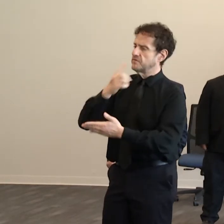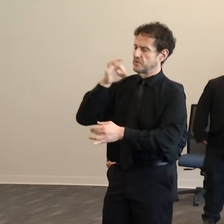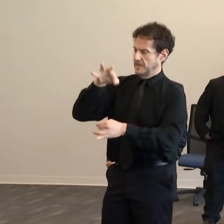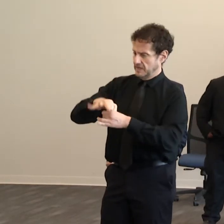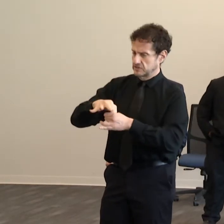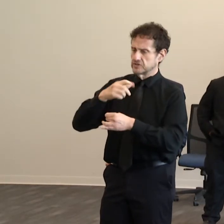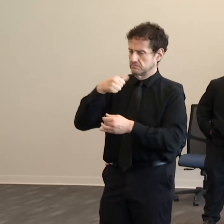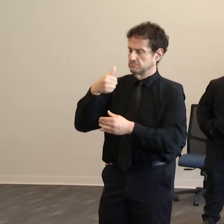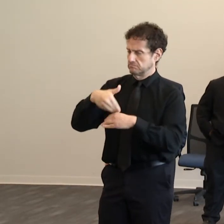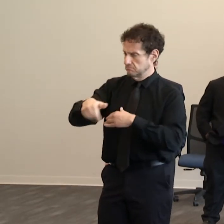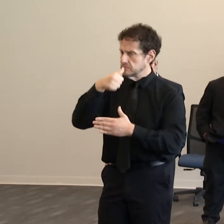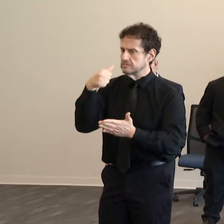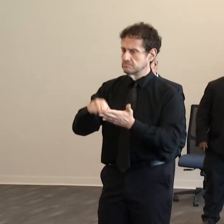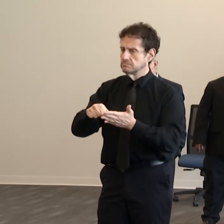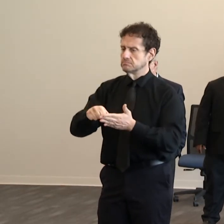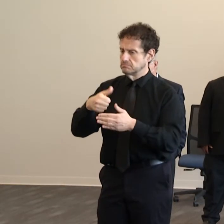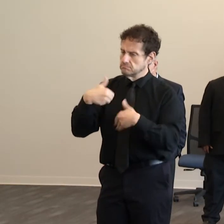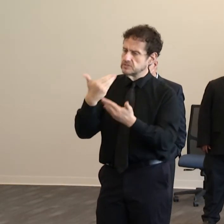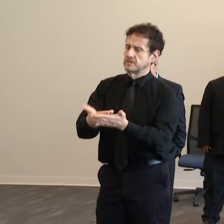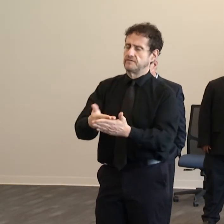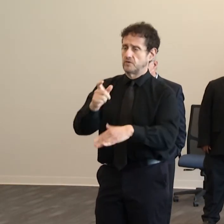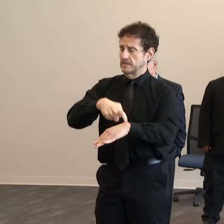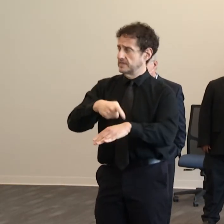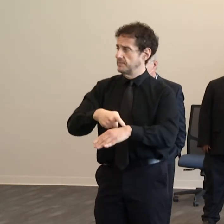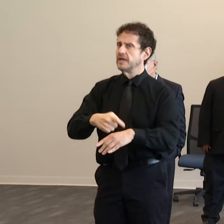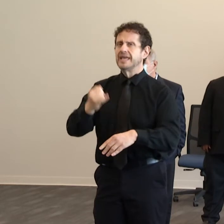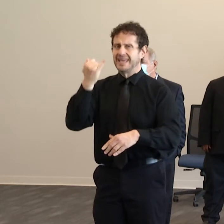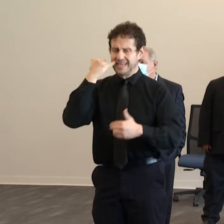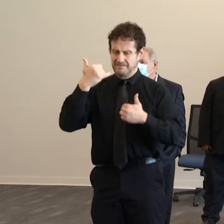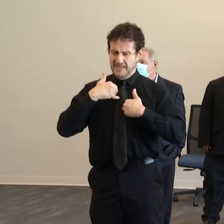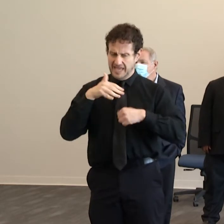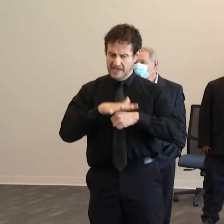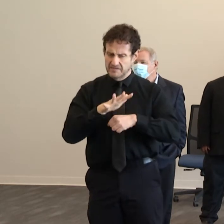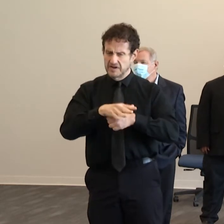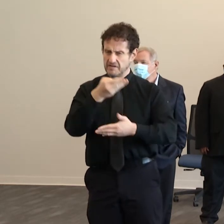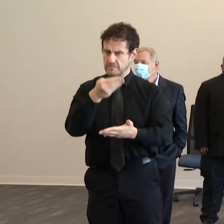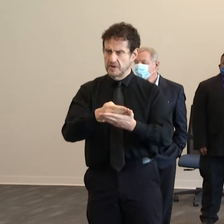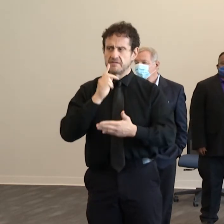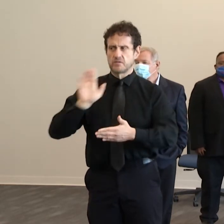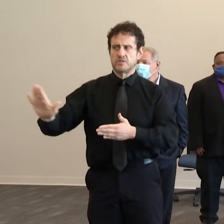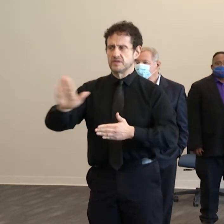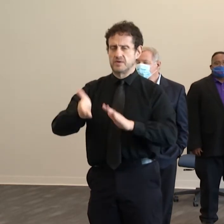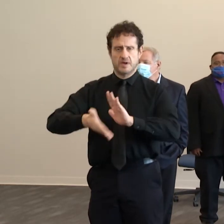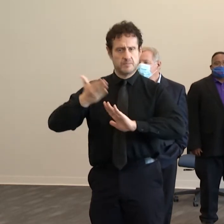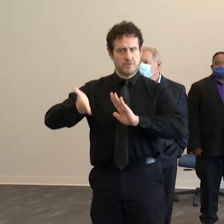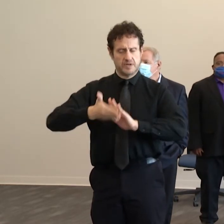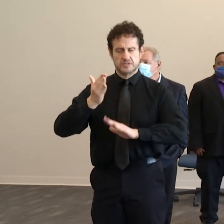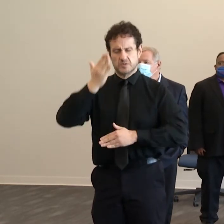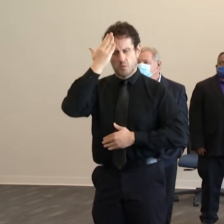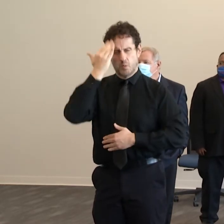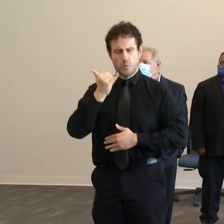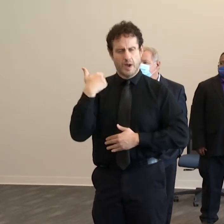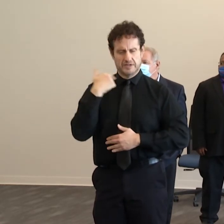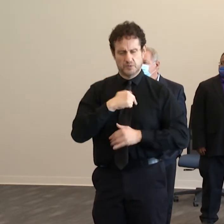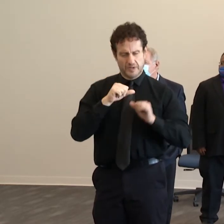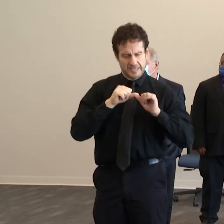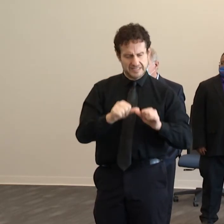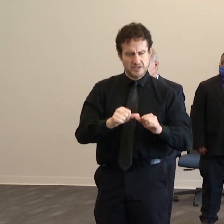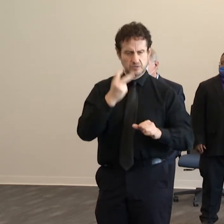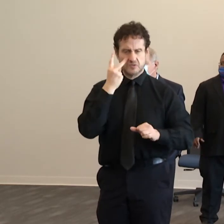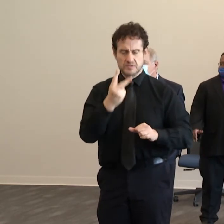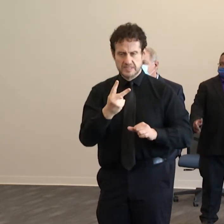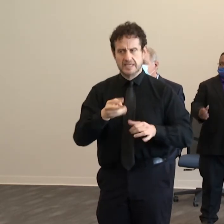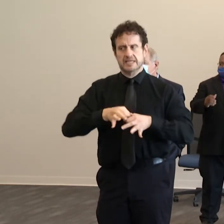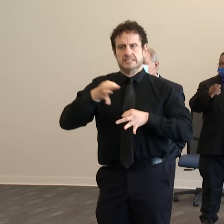elections. So if there is enough money for these operations, why do we continue to see